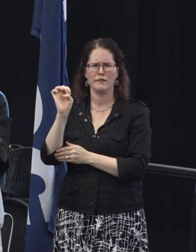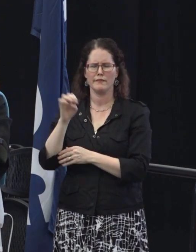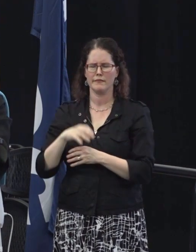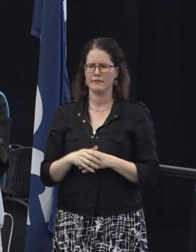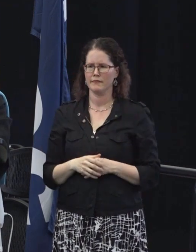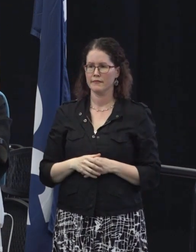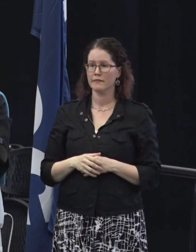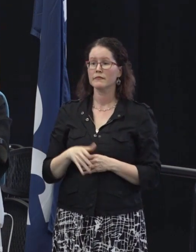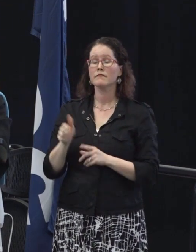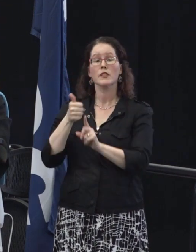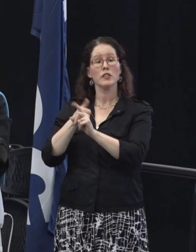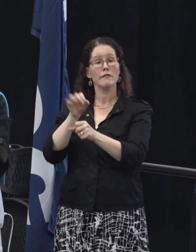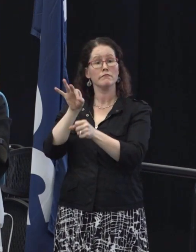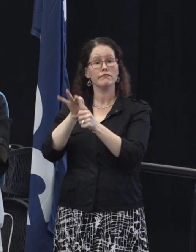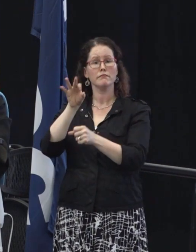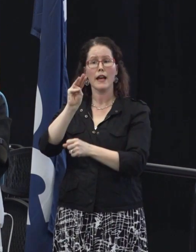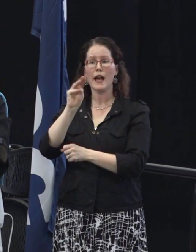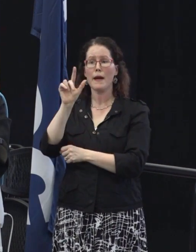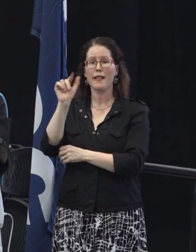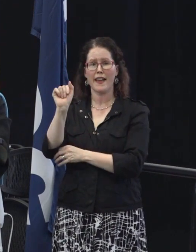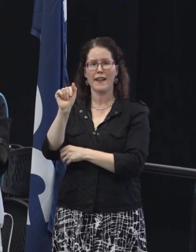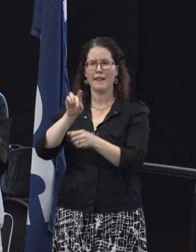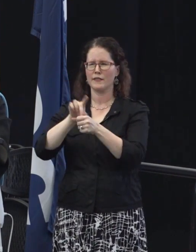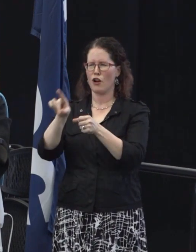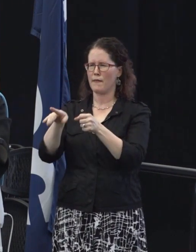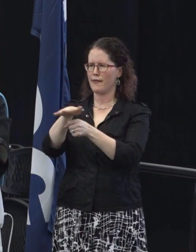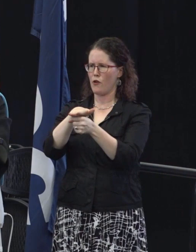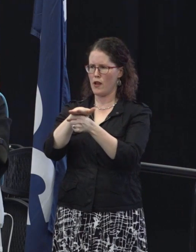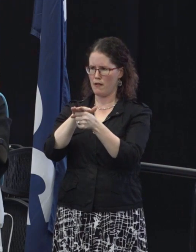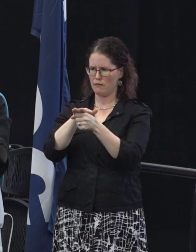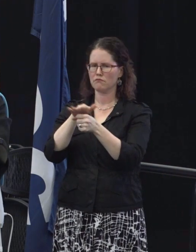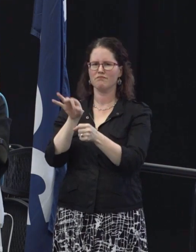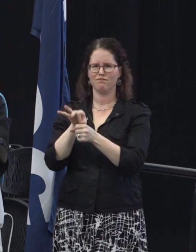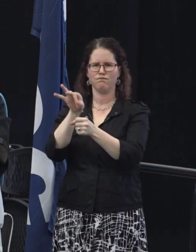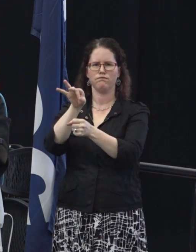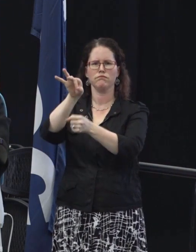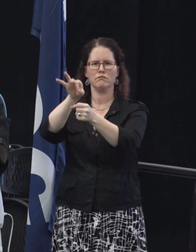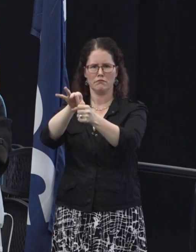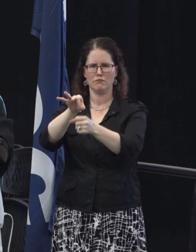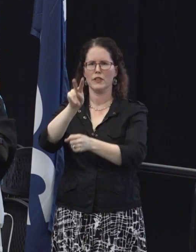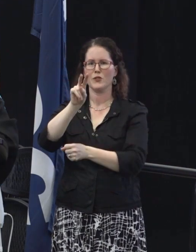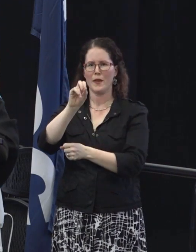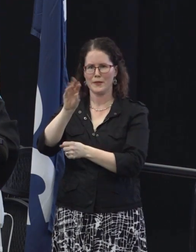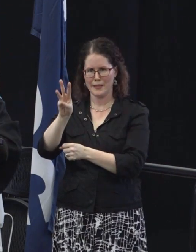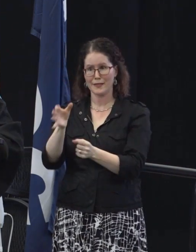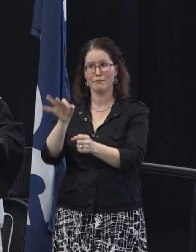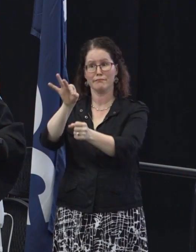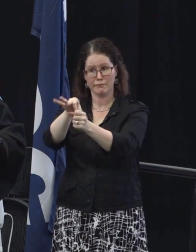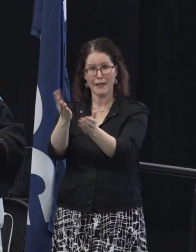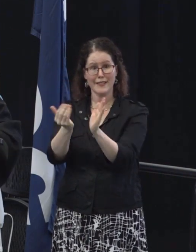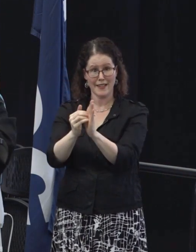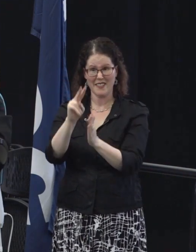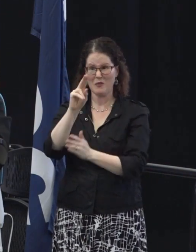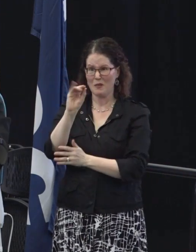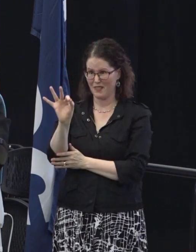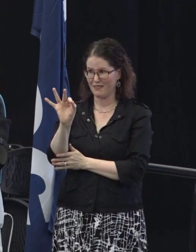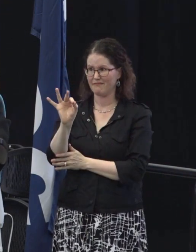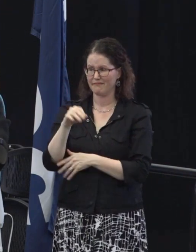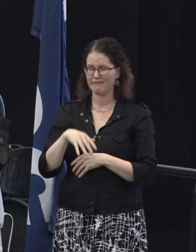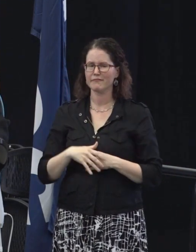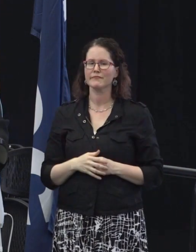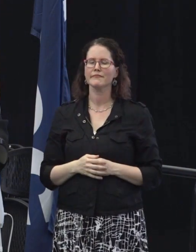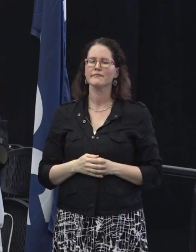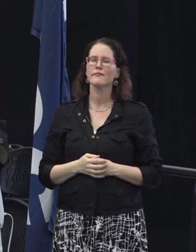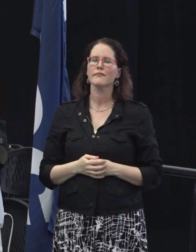MLA for Dartmouth South Portland Valley and was re-elected in 2006 and again in 2009.